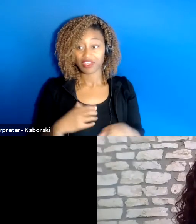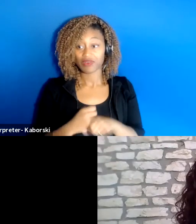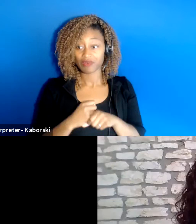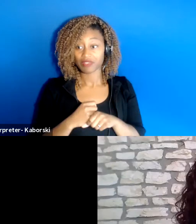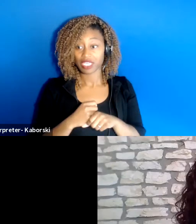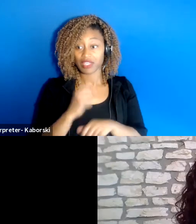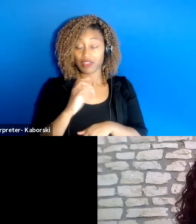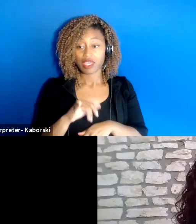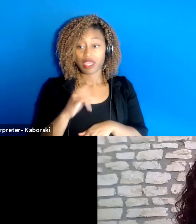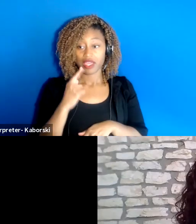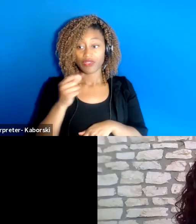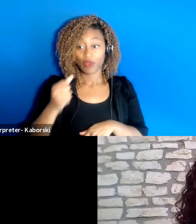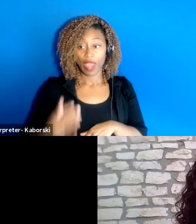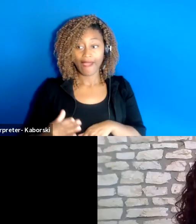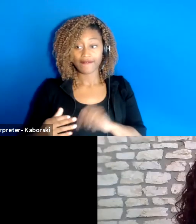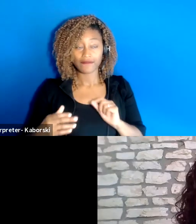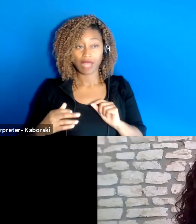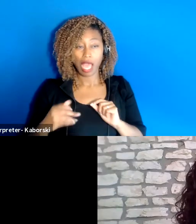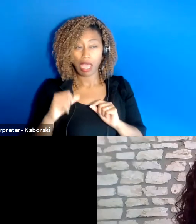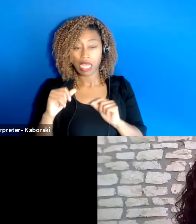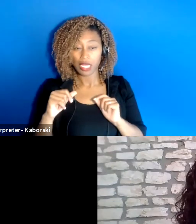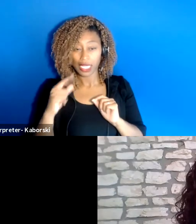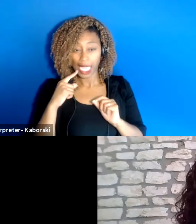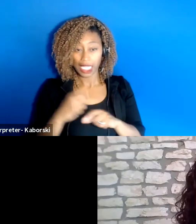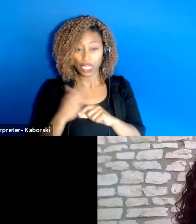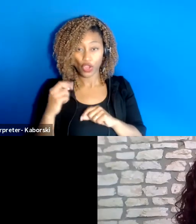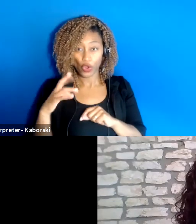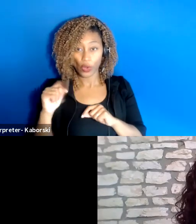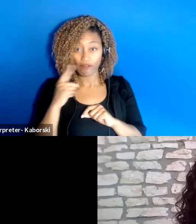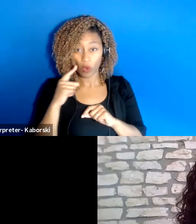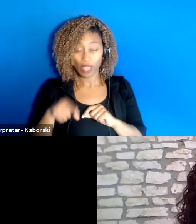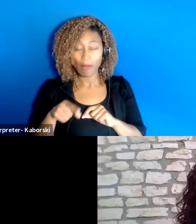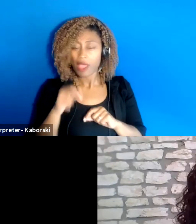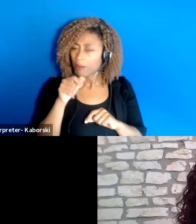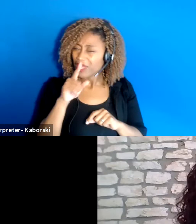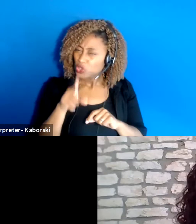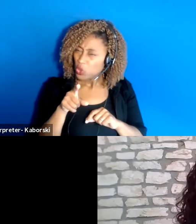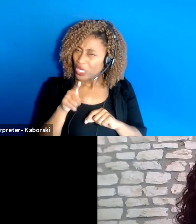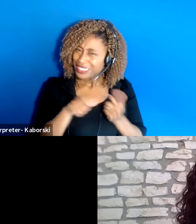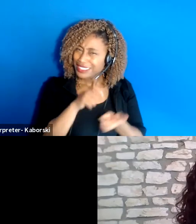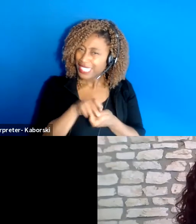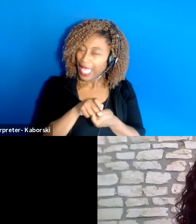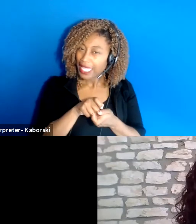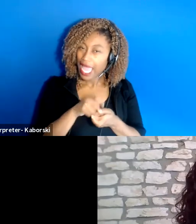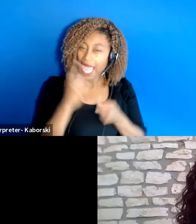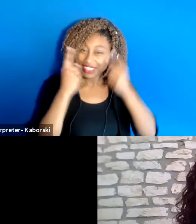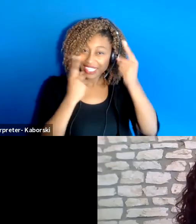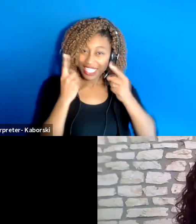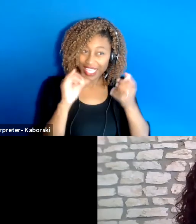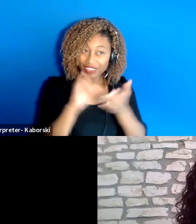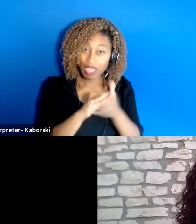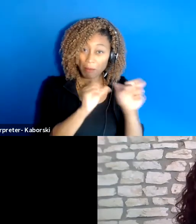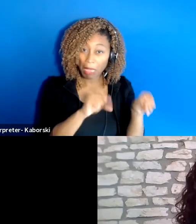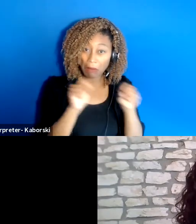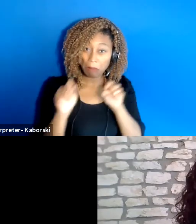I'm not entirely sure. I would think that's possible.